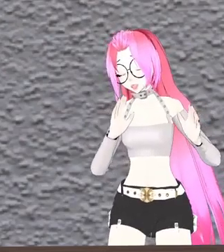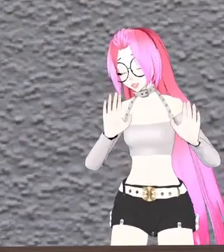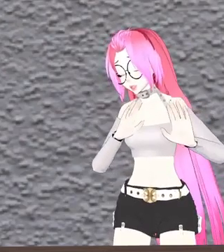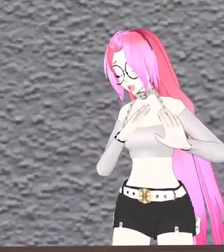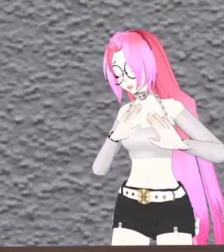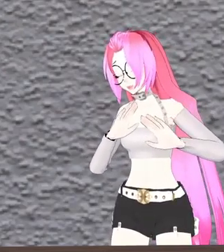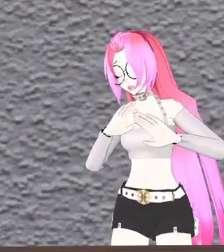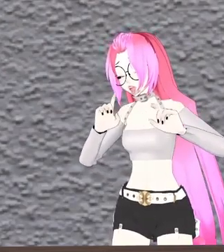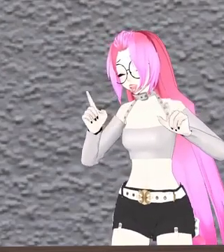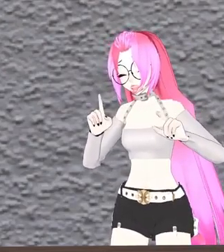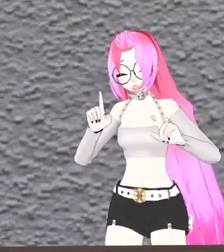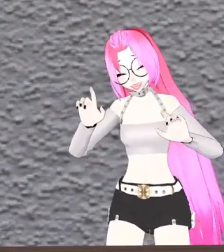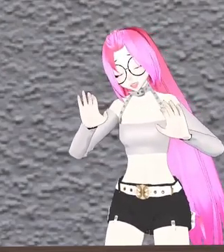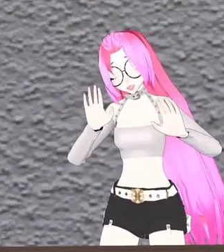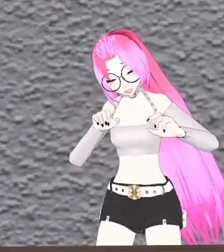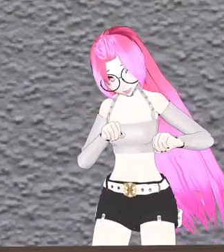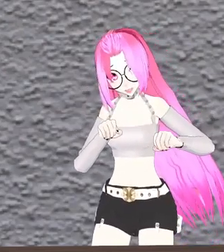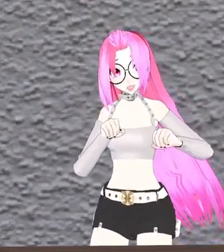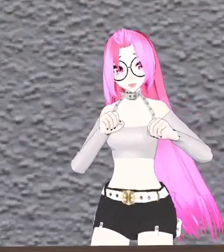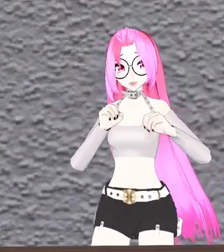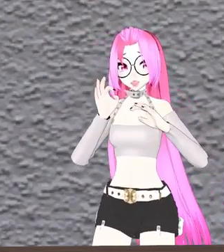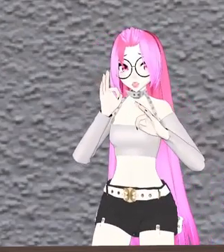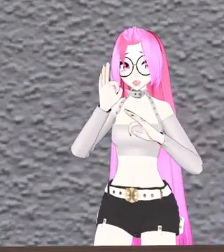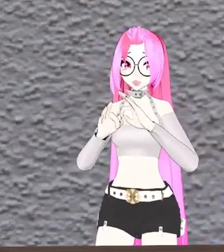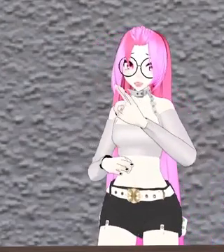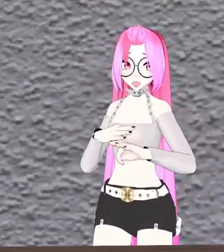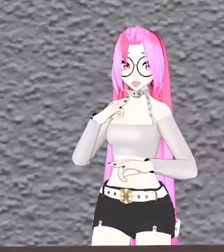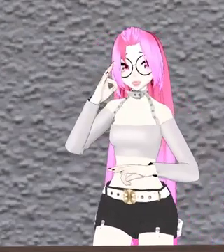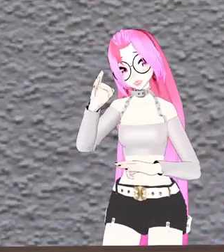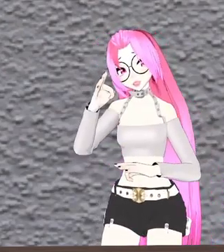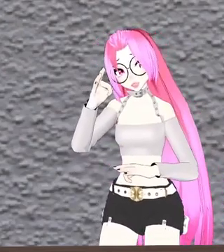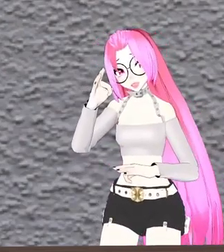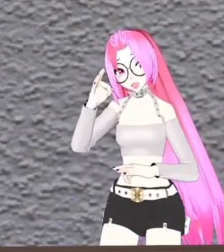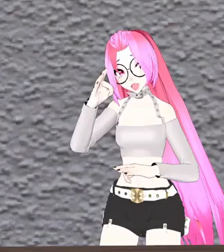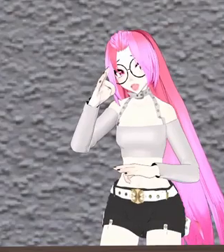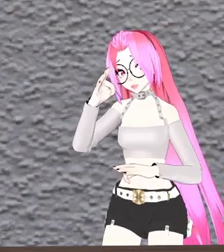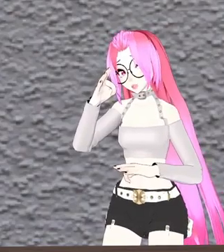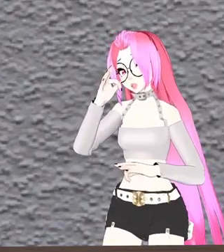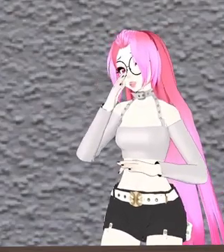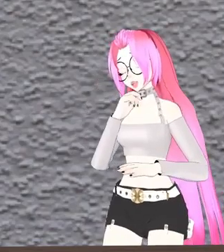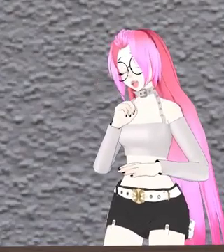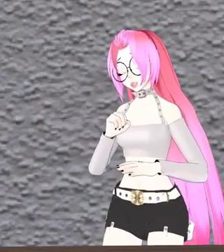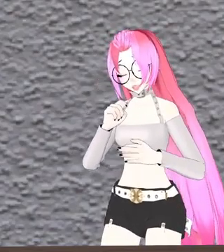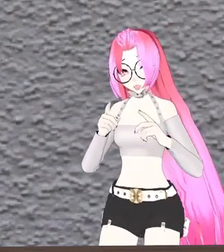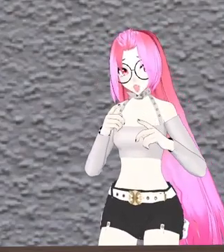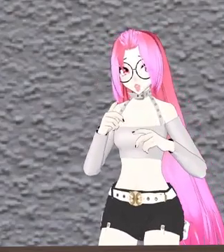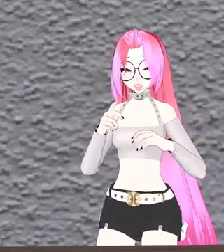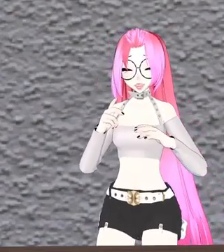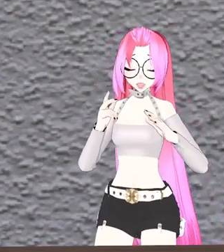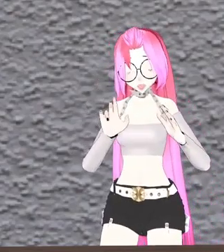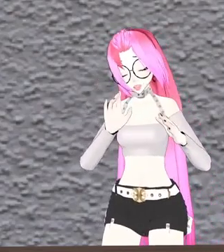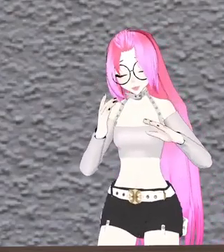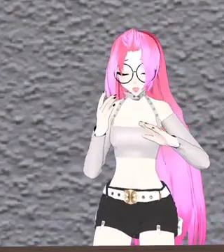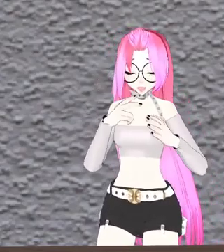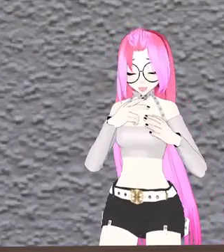it's fine. But let's say she did accept it. That would replace the old sign name, because you can't have more than